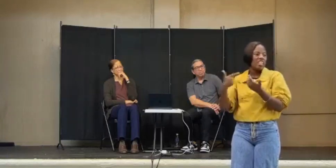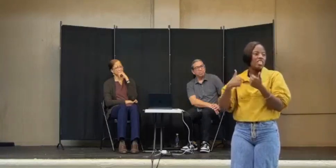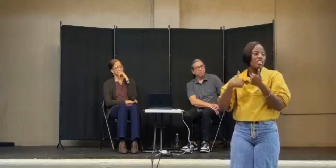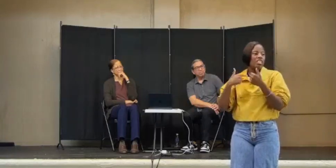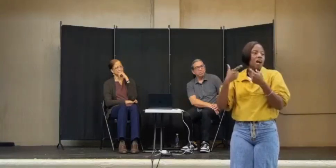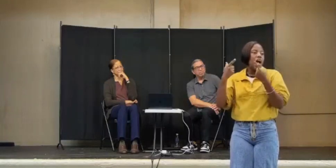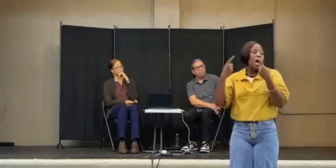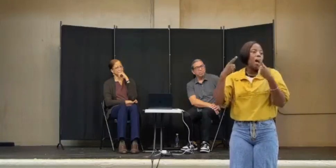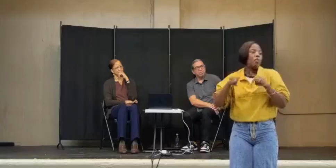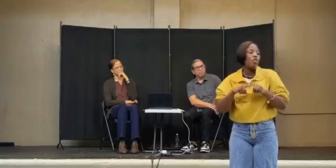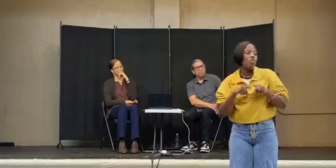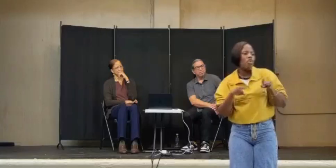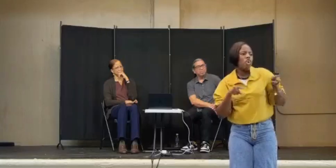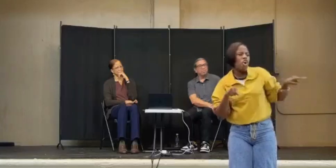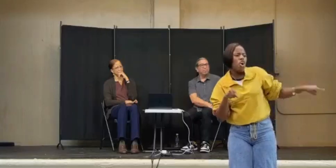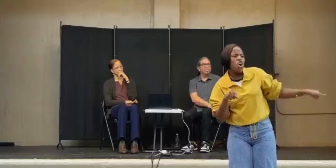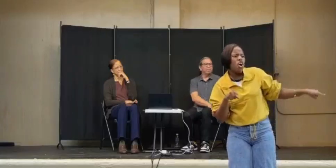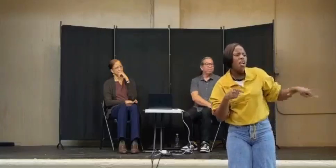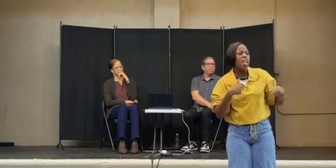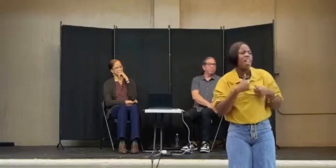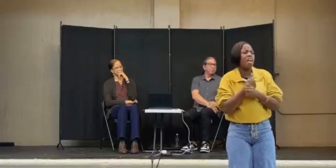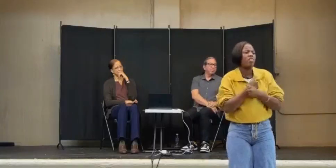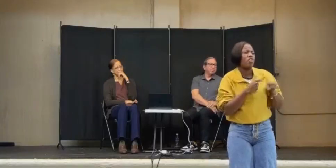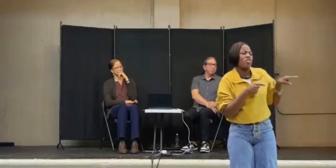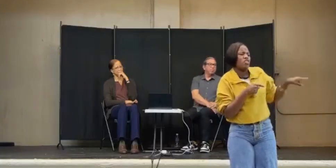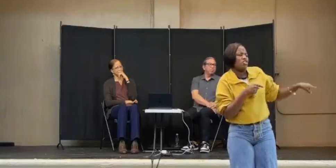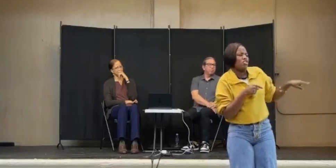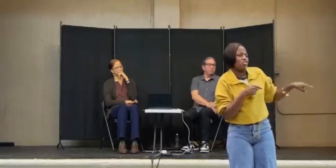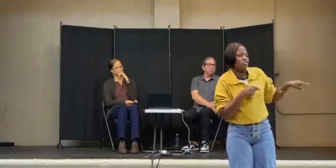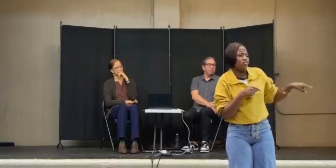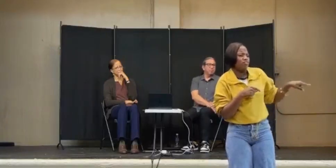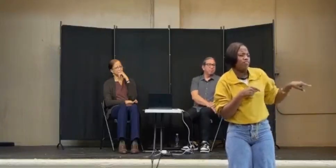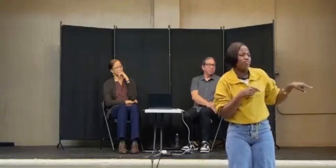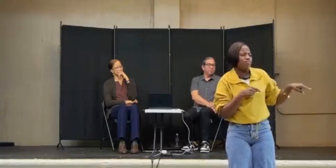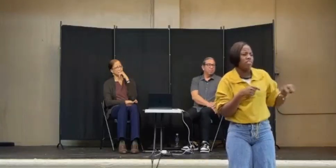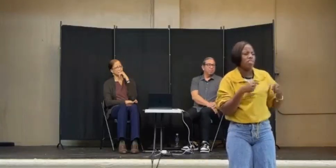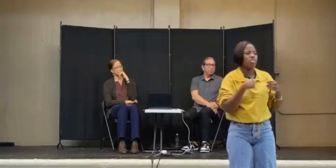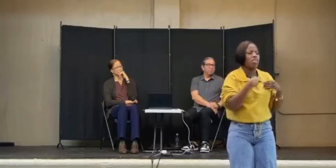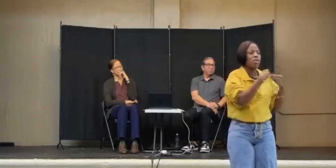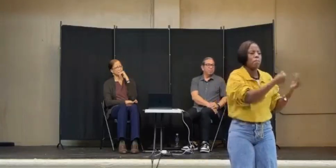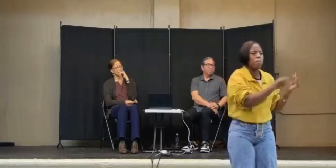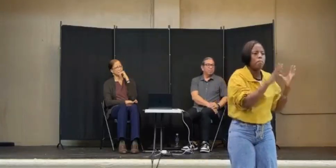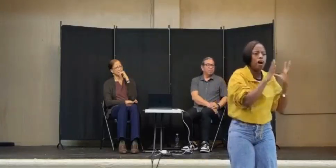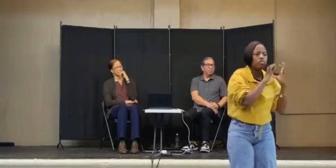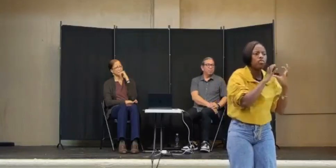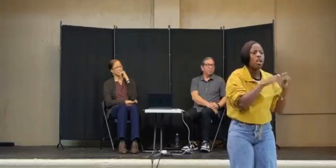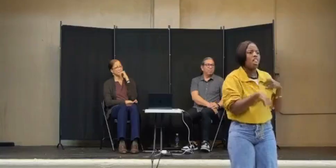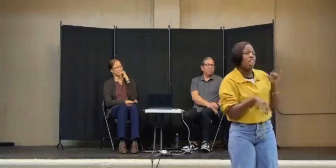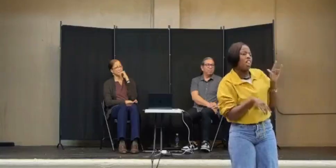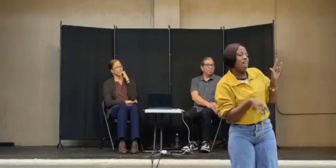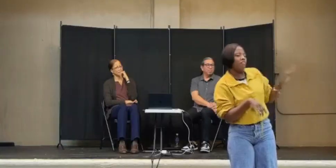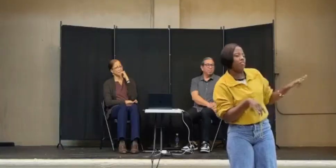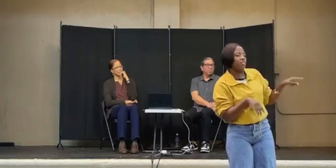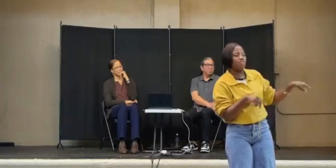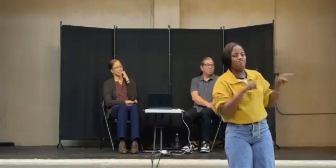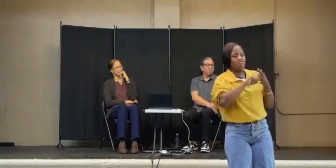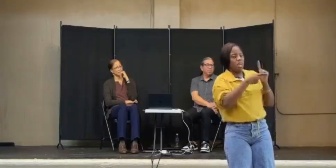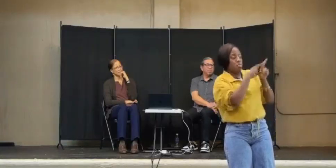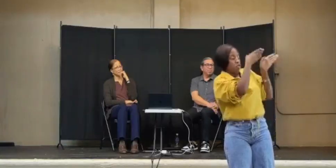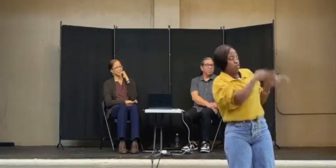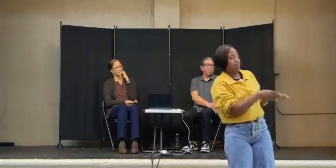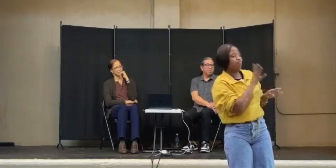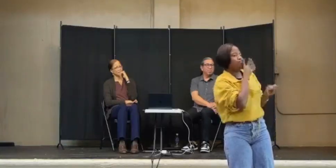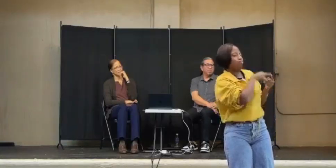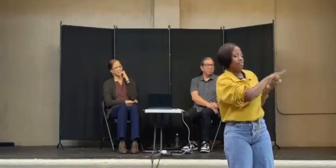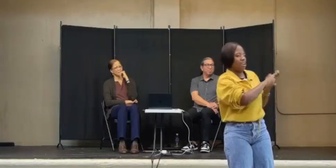the family situation and with my children. And I feel like I do love them. And